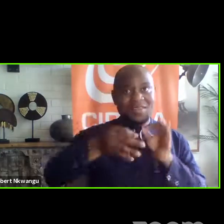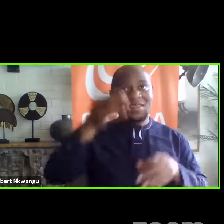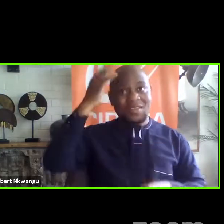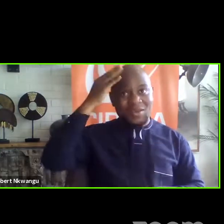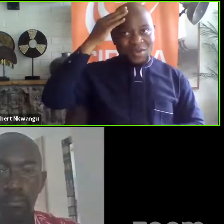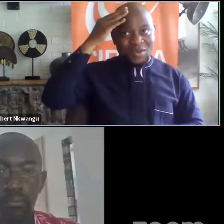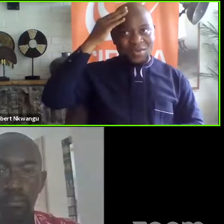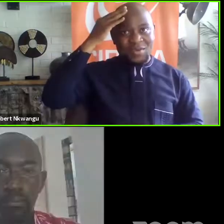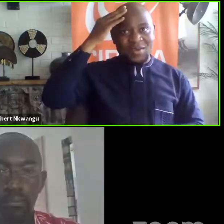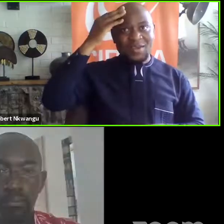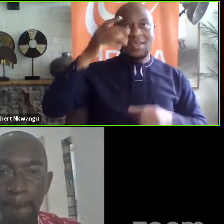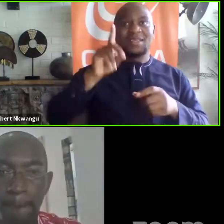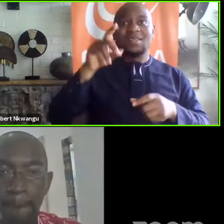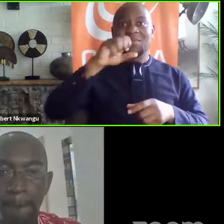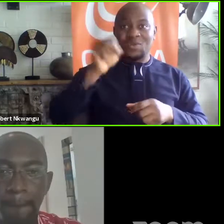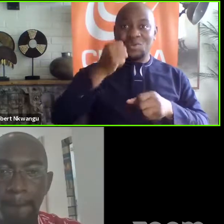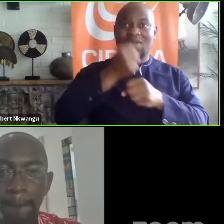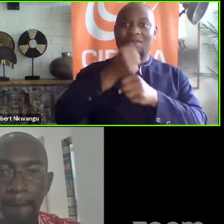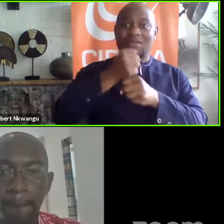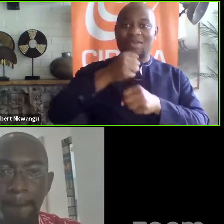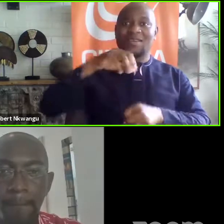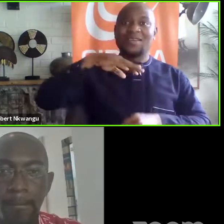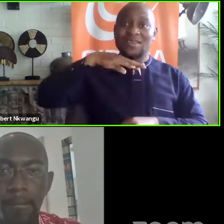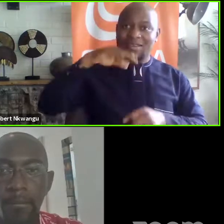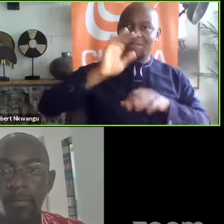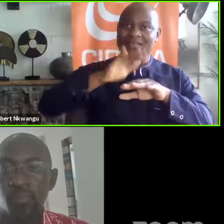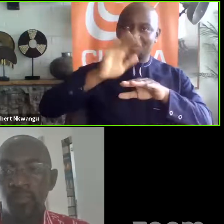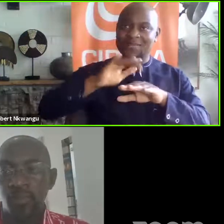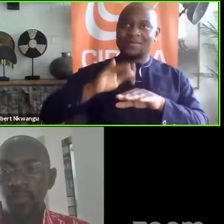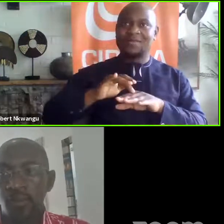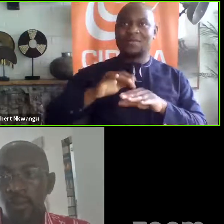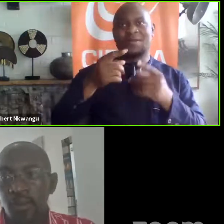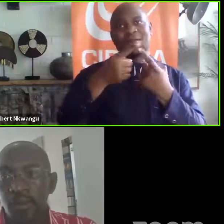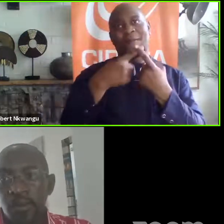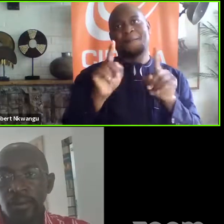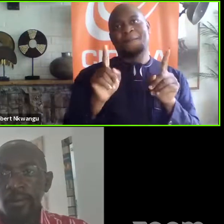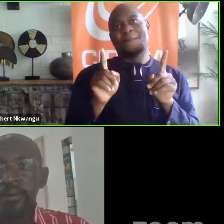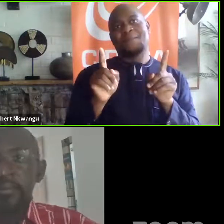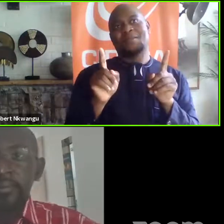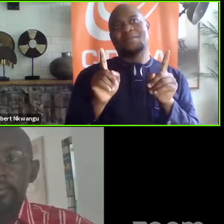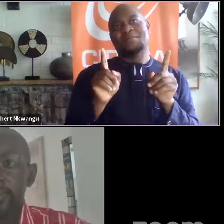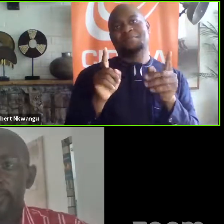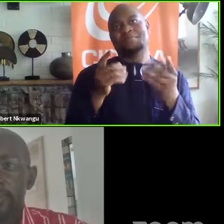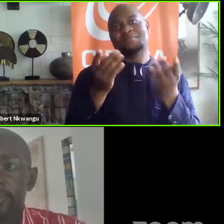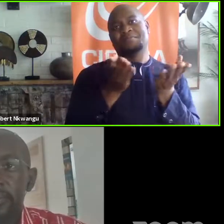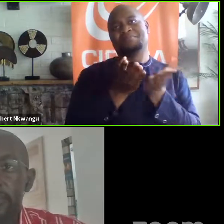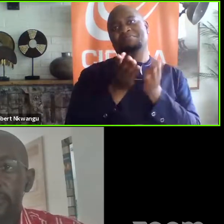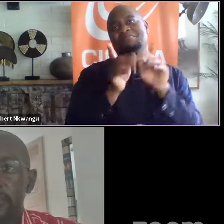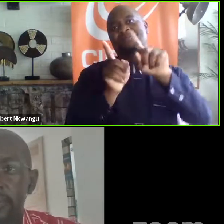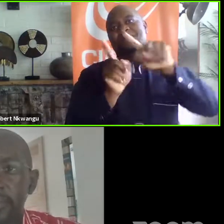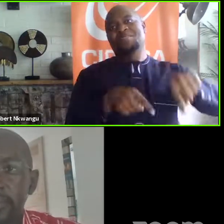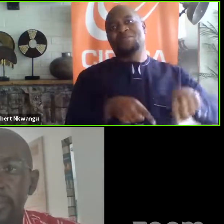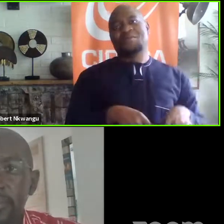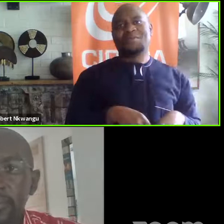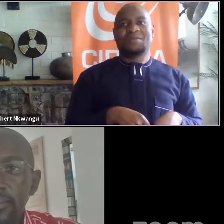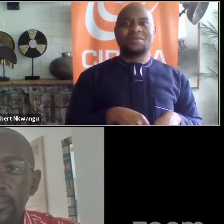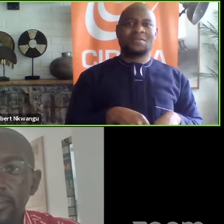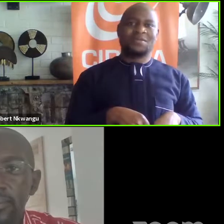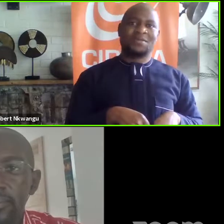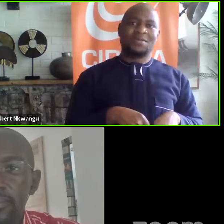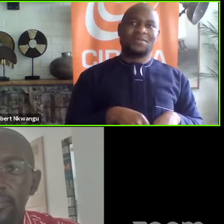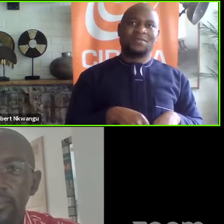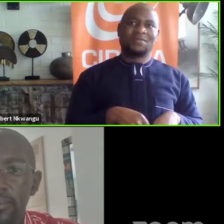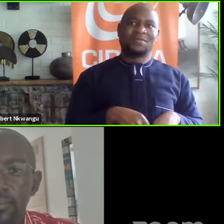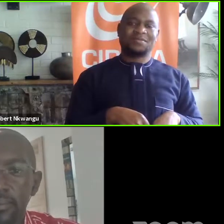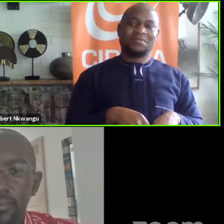have the benefit in each and everything that we are endeavoring to do, because we've done the level-based in terms of